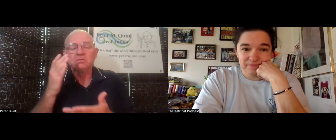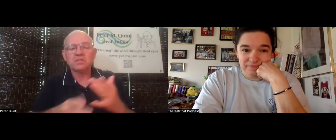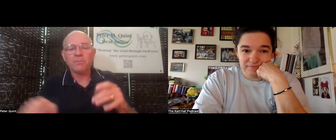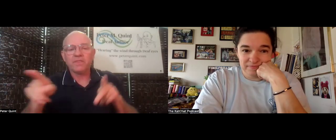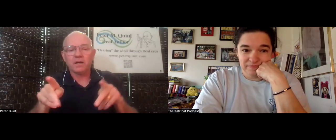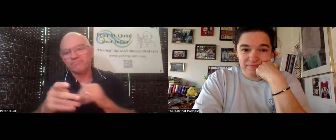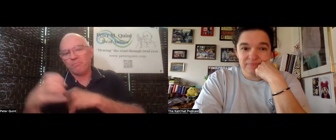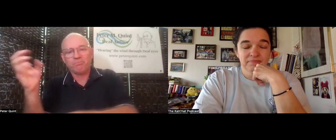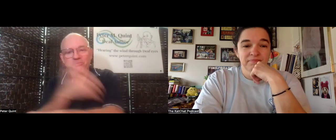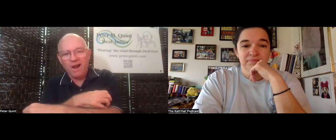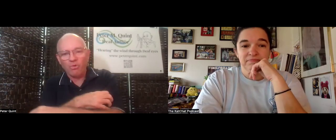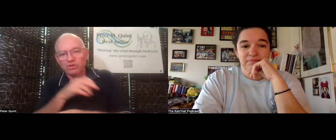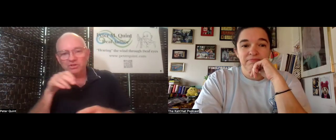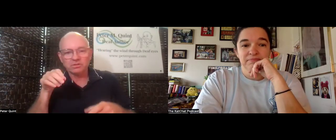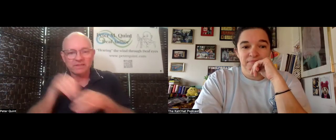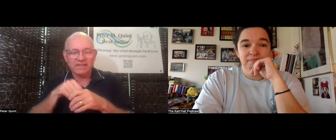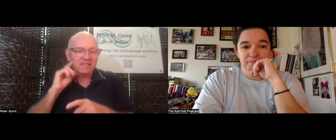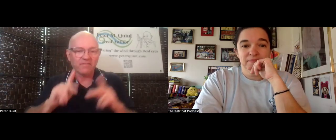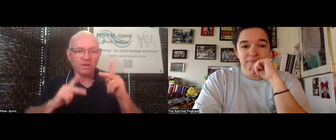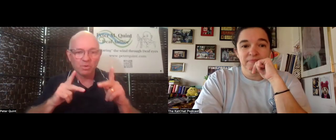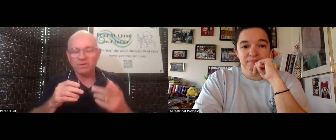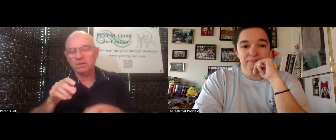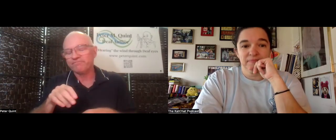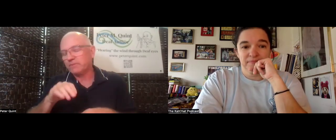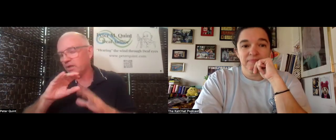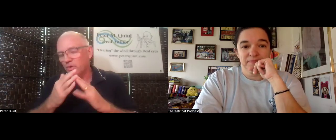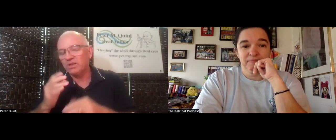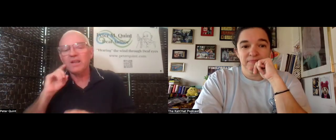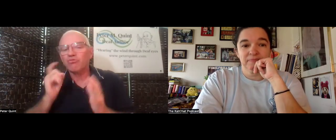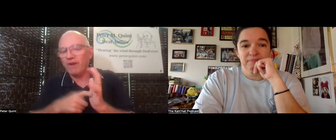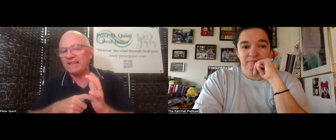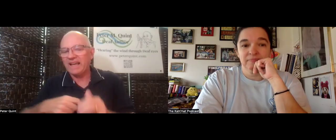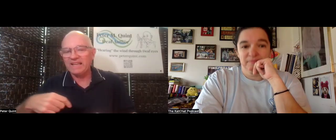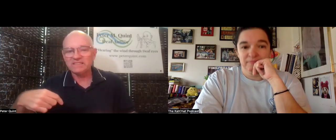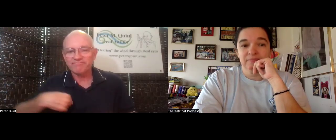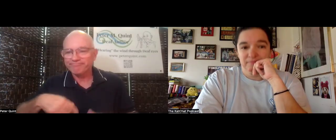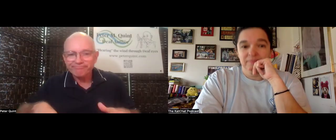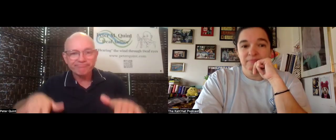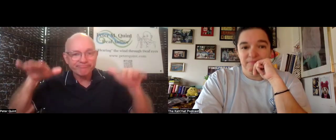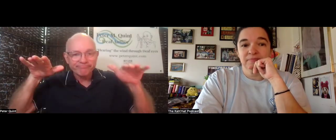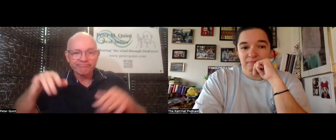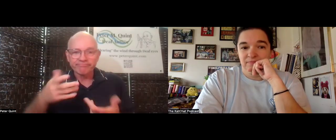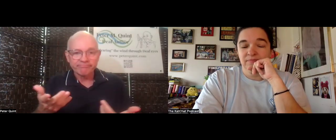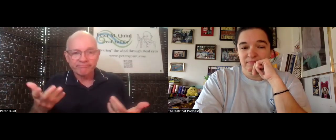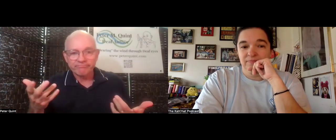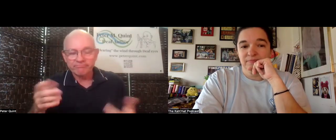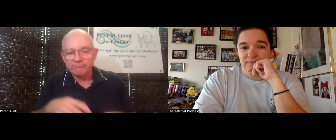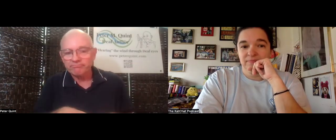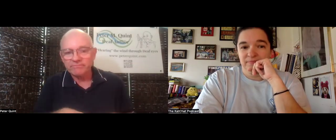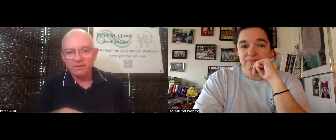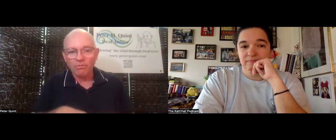do some of the powers in the deaf community recognize,